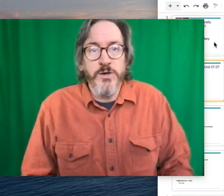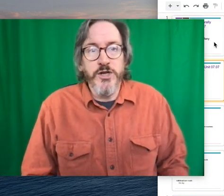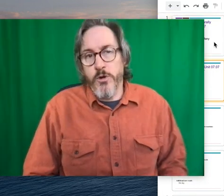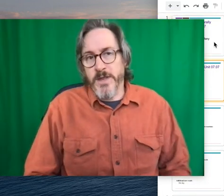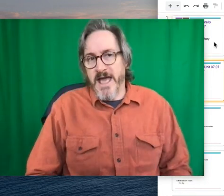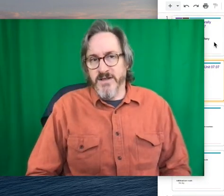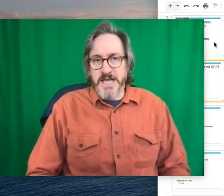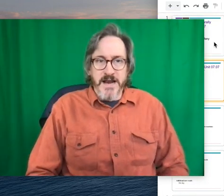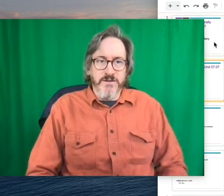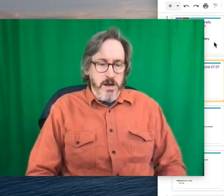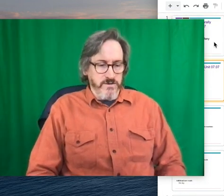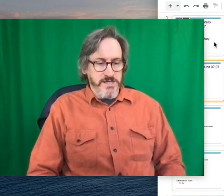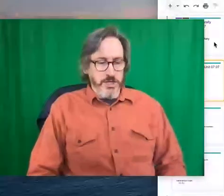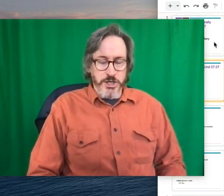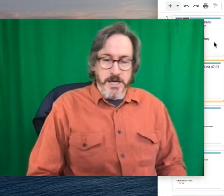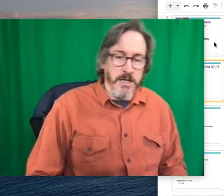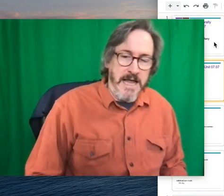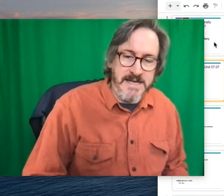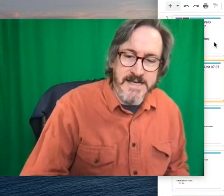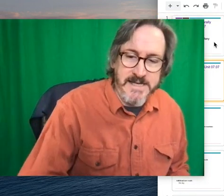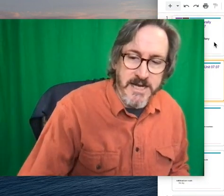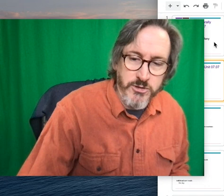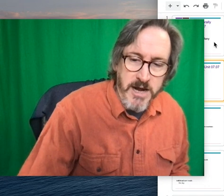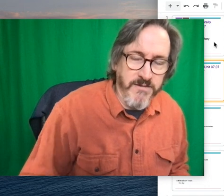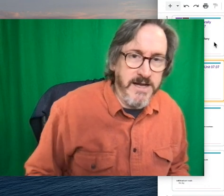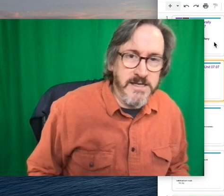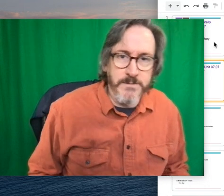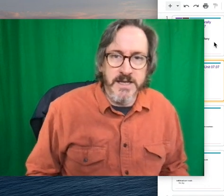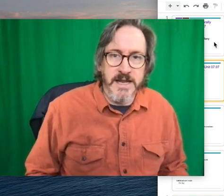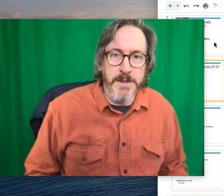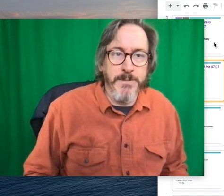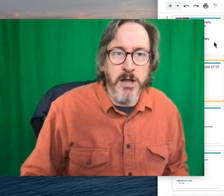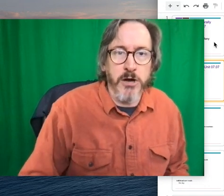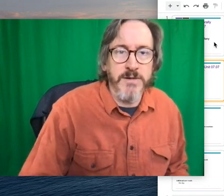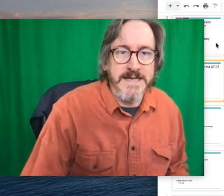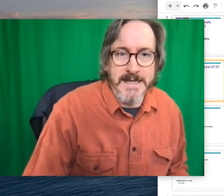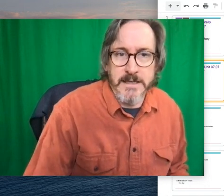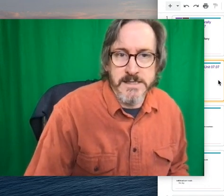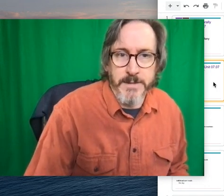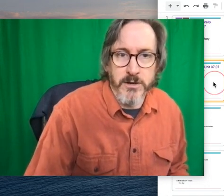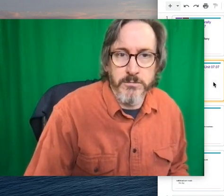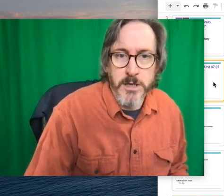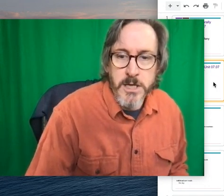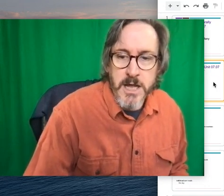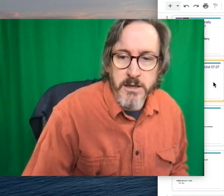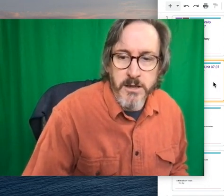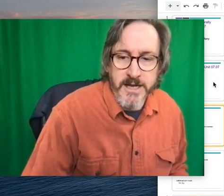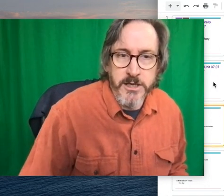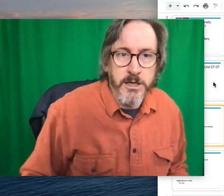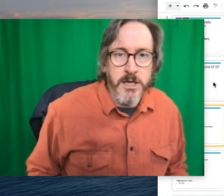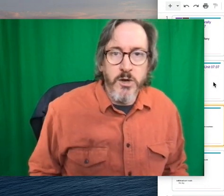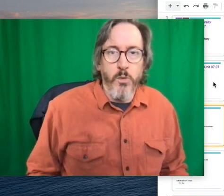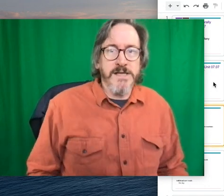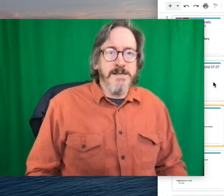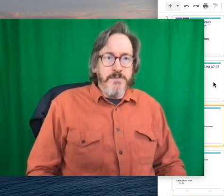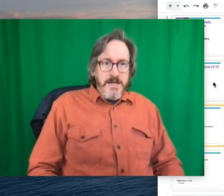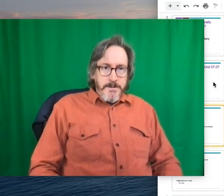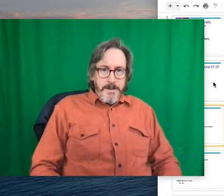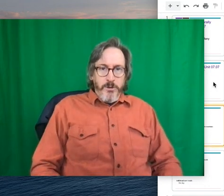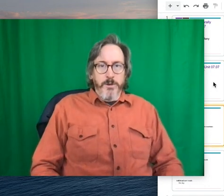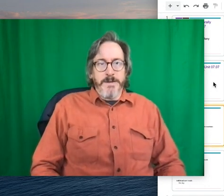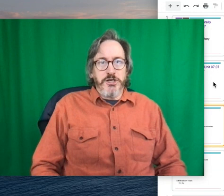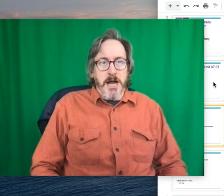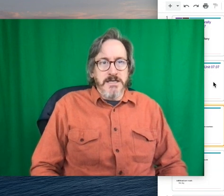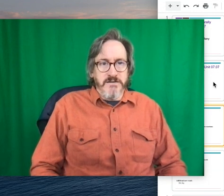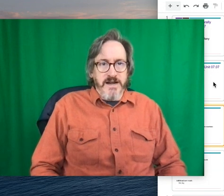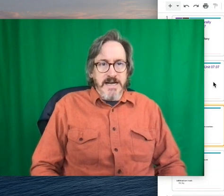This one would normally have a lot of conversation in class as I try to find something that people are ridiculous about. Like, what's something that